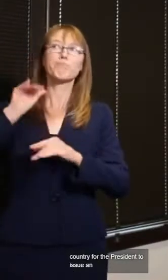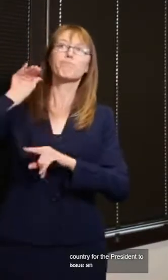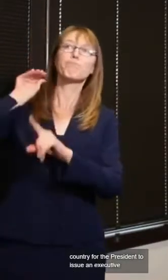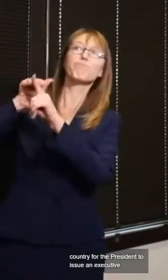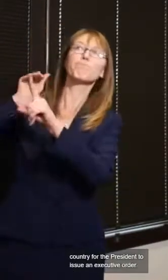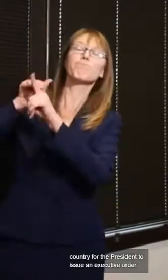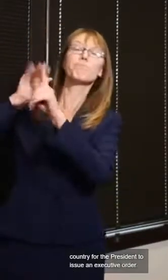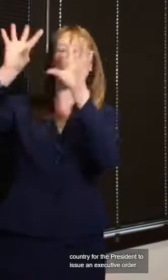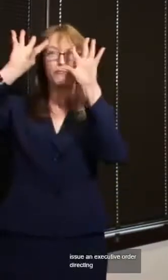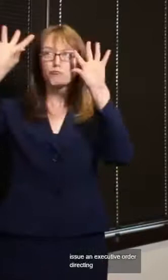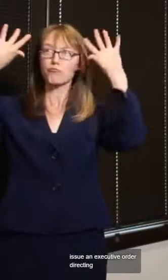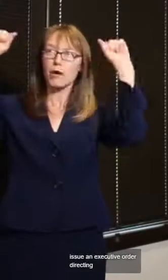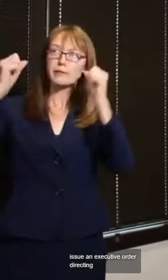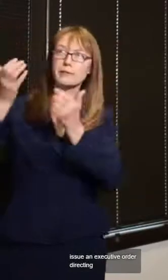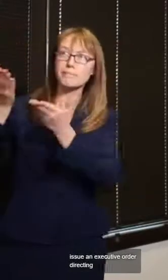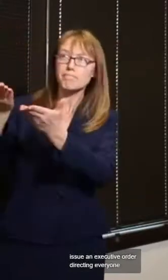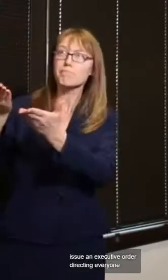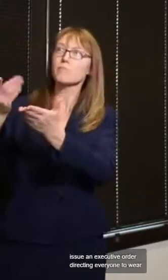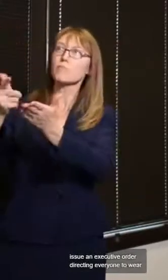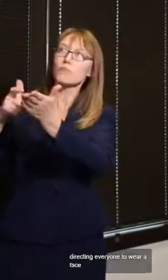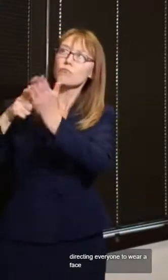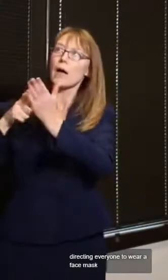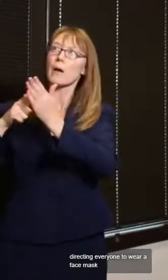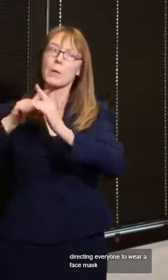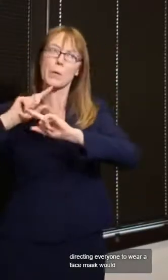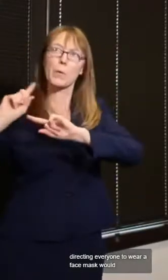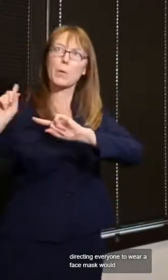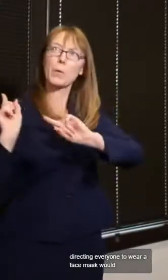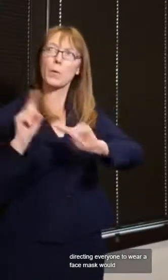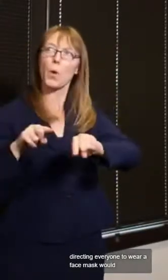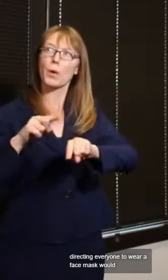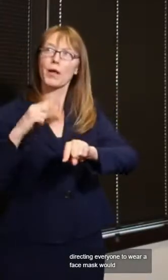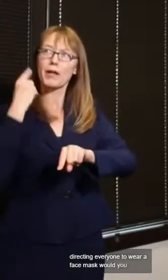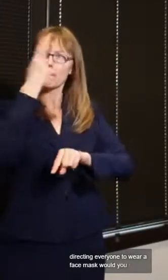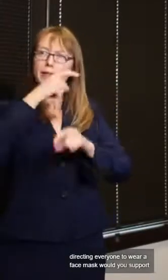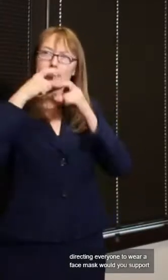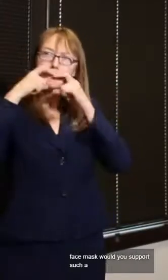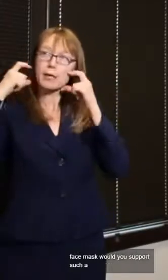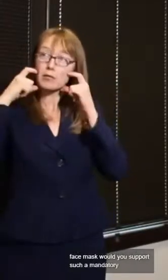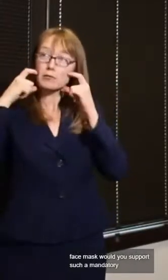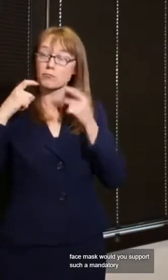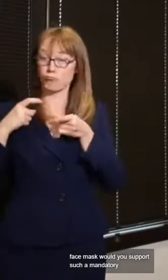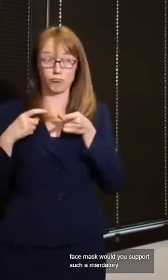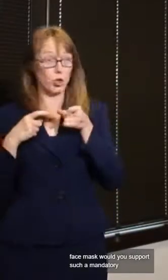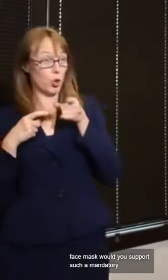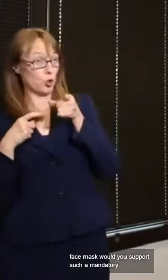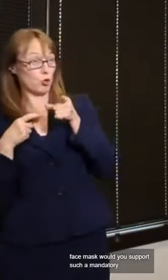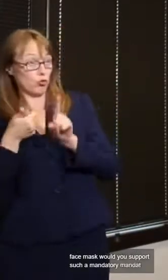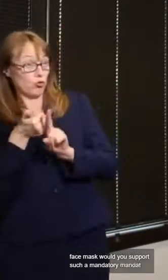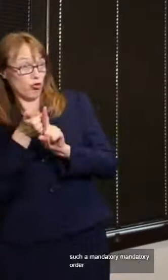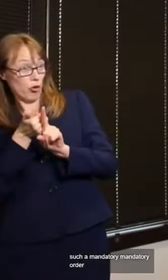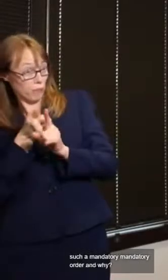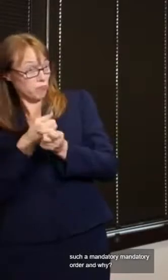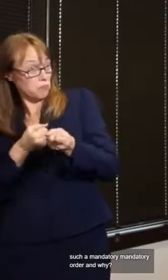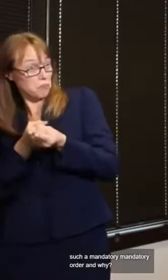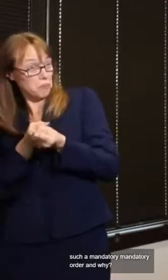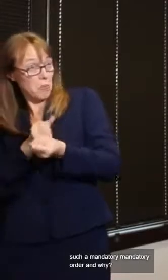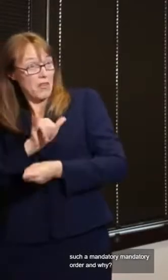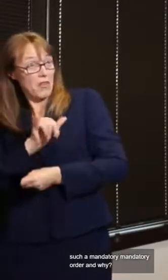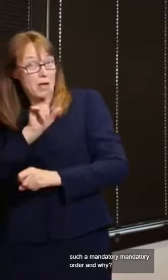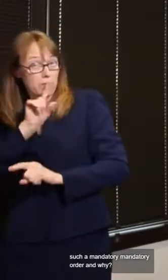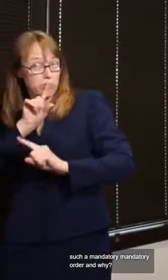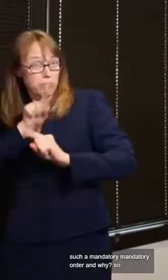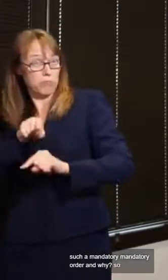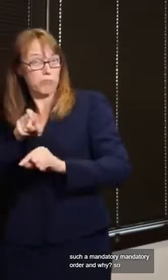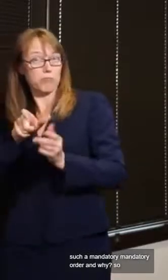order directing everyone to wear a face mask. Would you support such a mandatory order, and why?